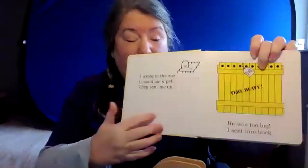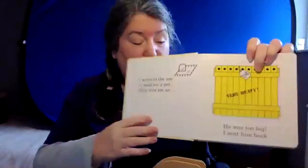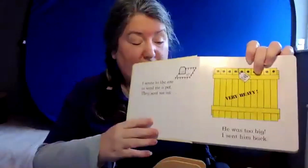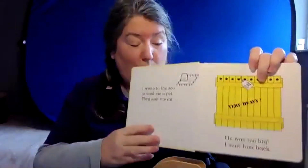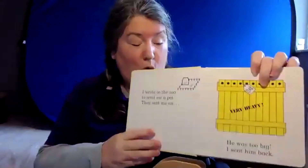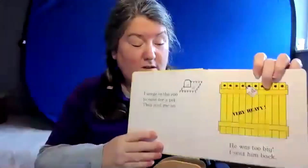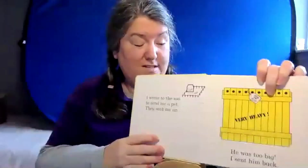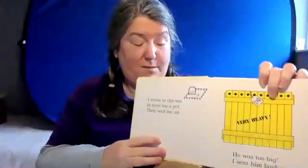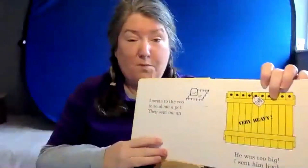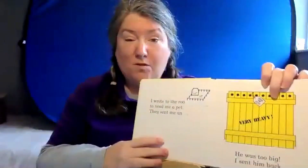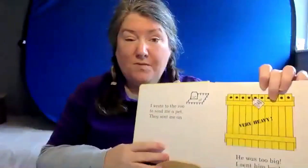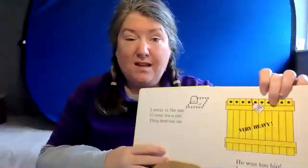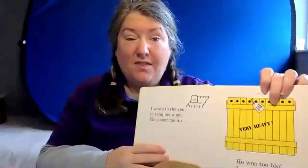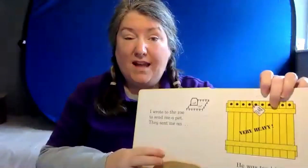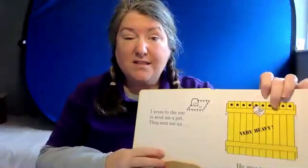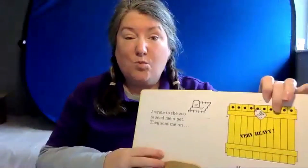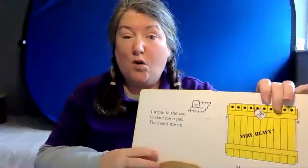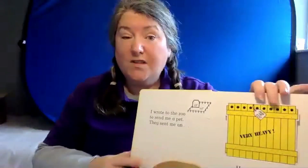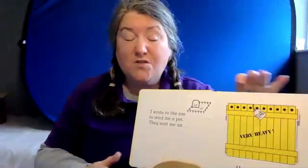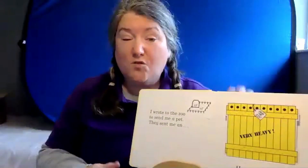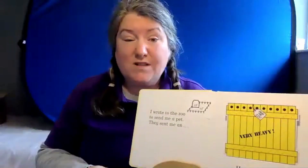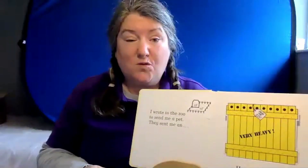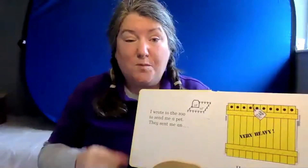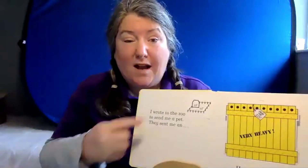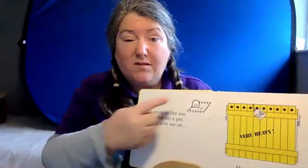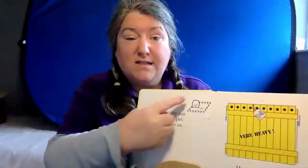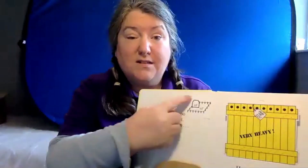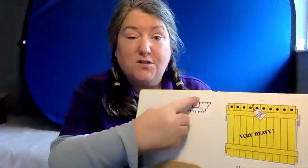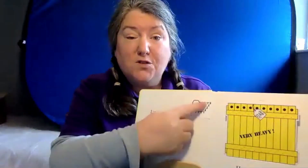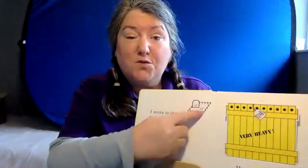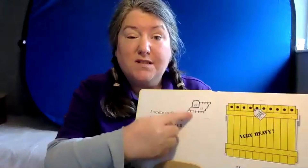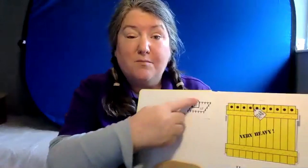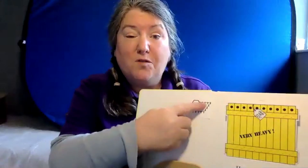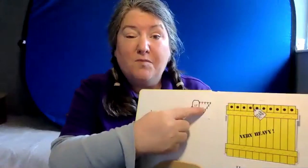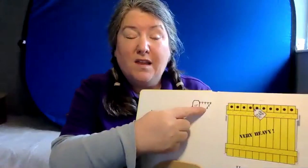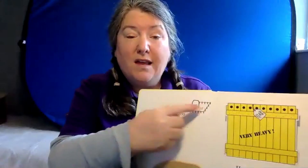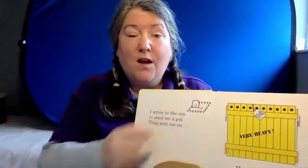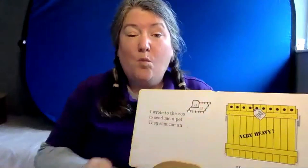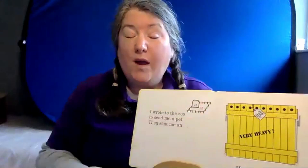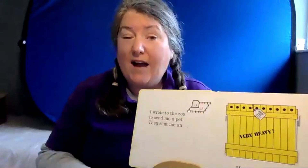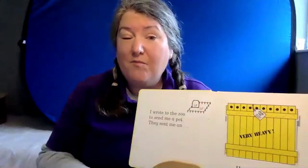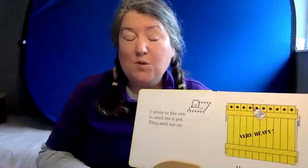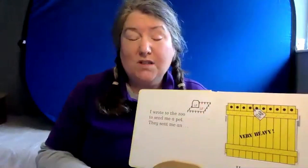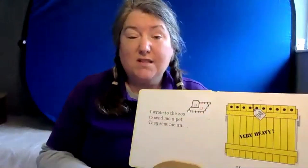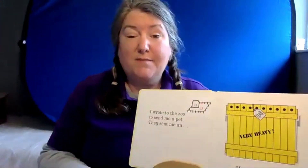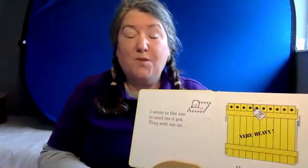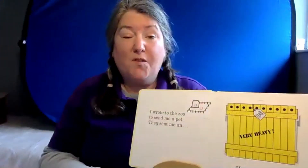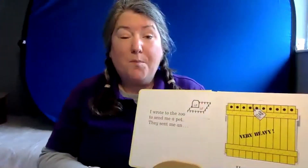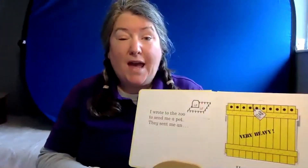only got one symbol, and that's what the story's all about. It's the zoo symbol. We haven't put the symbol for pet